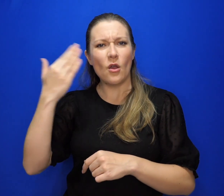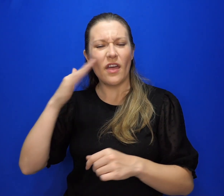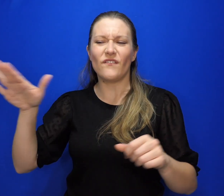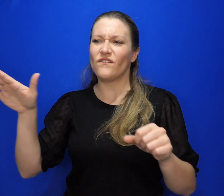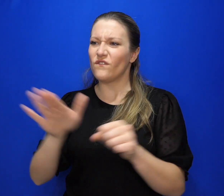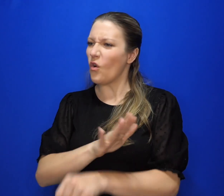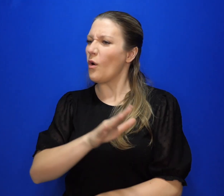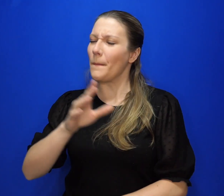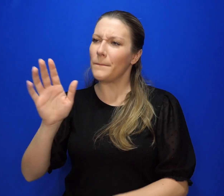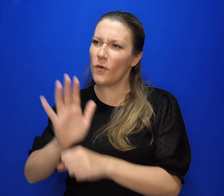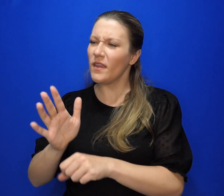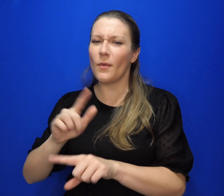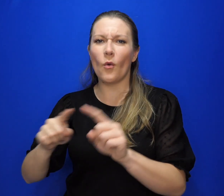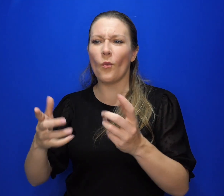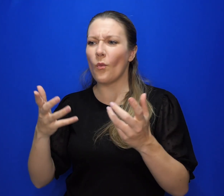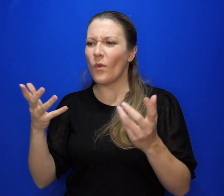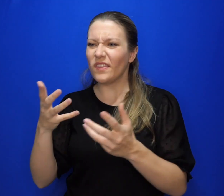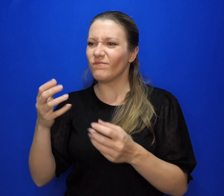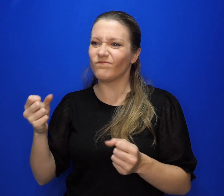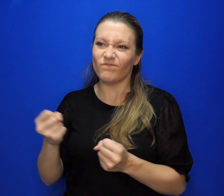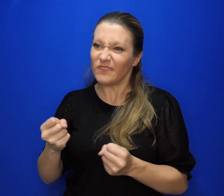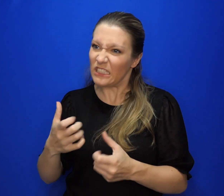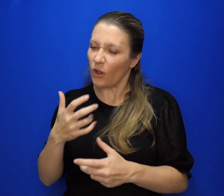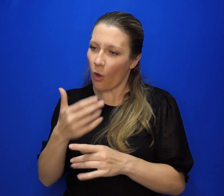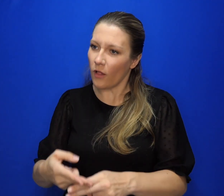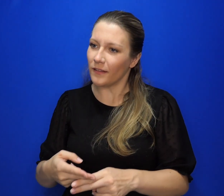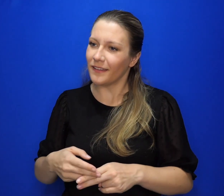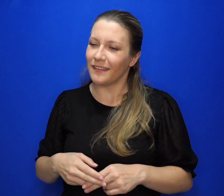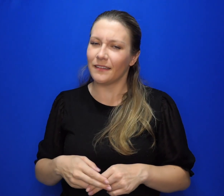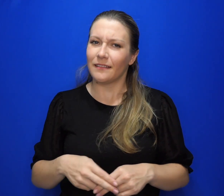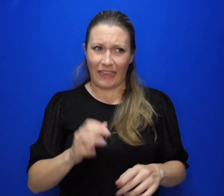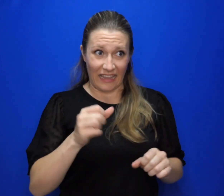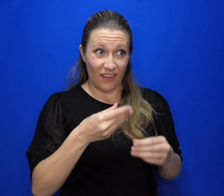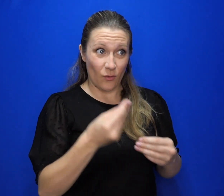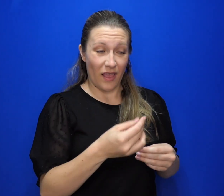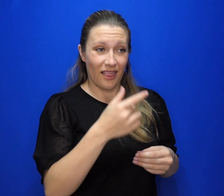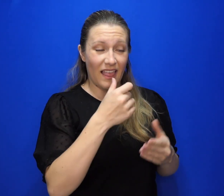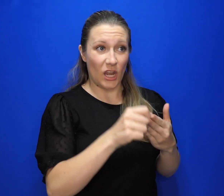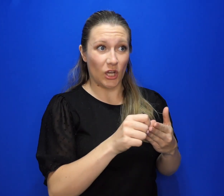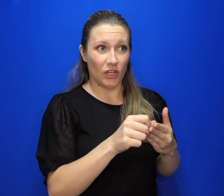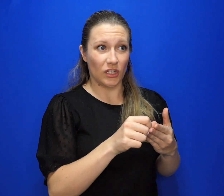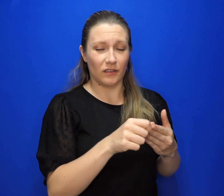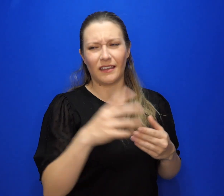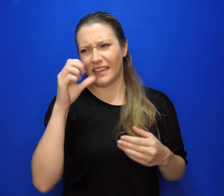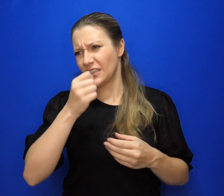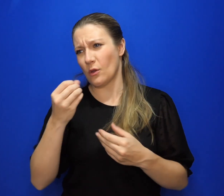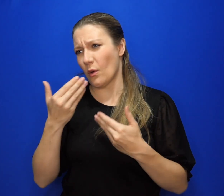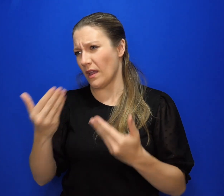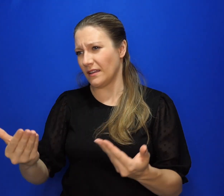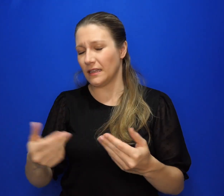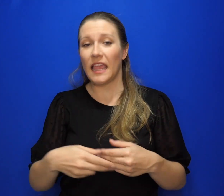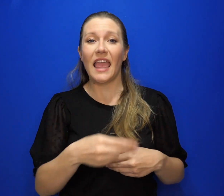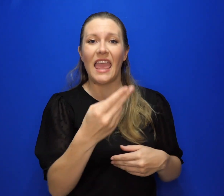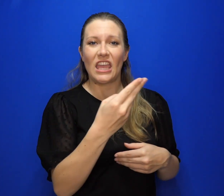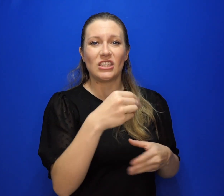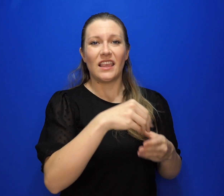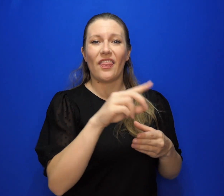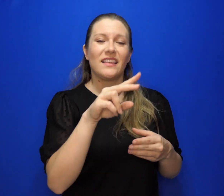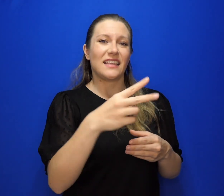called? Can I give you a letter? I guess so. Go ahead. H is in the second word. Oh my God, in the